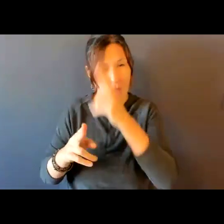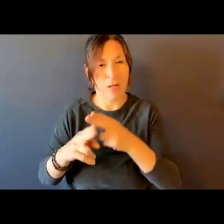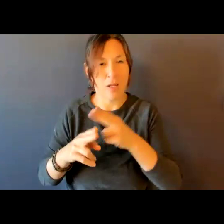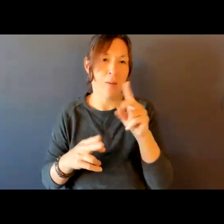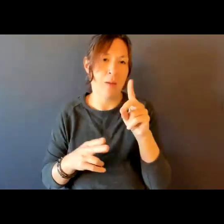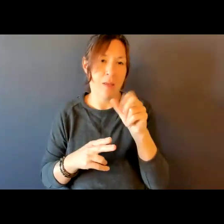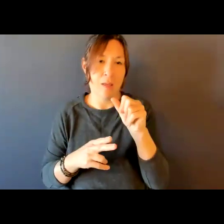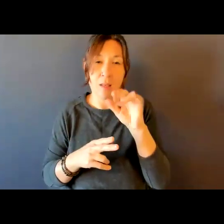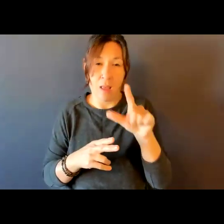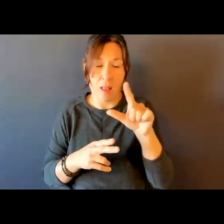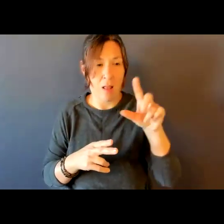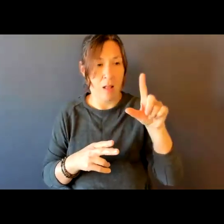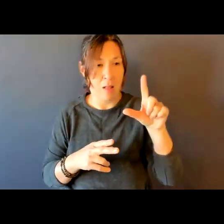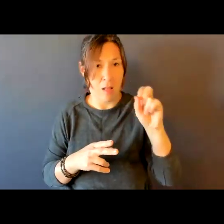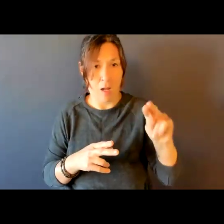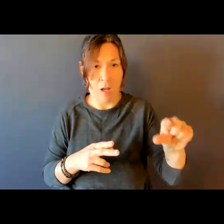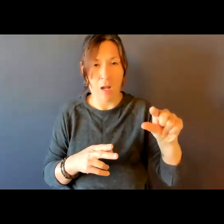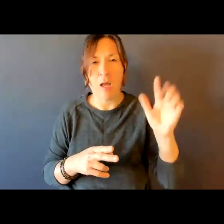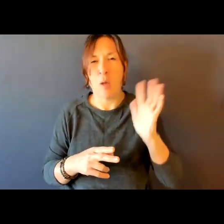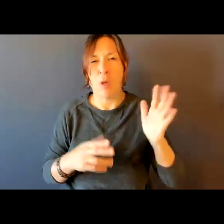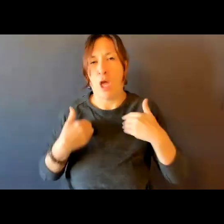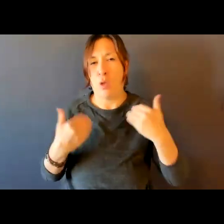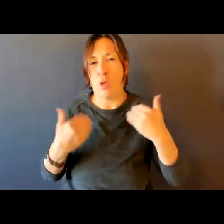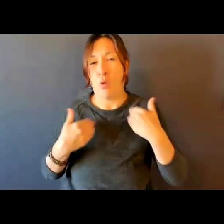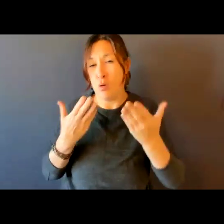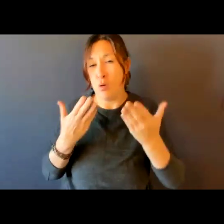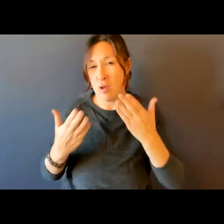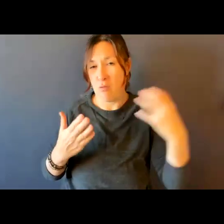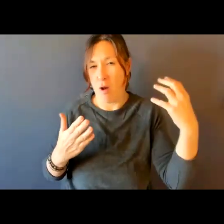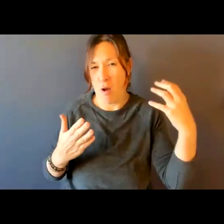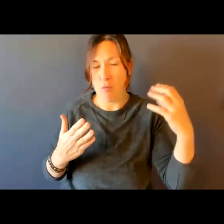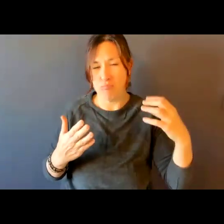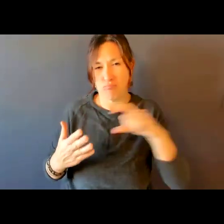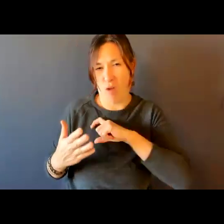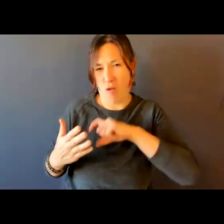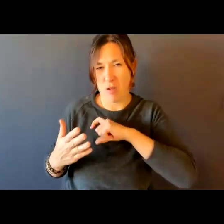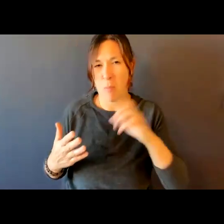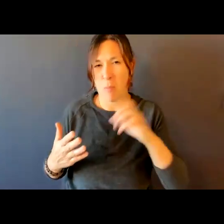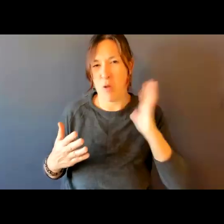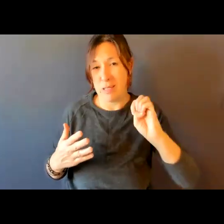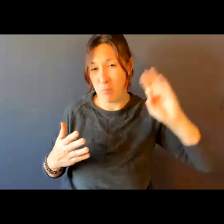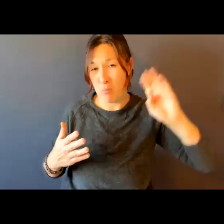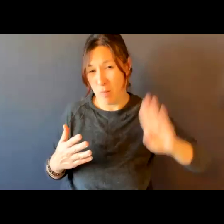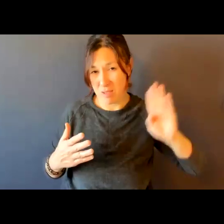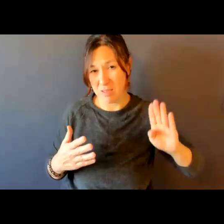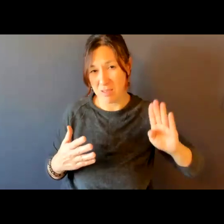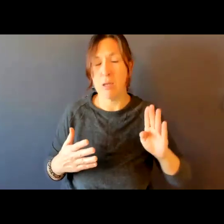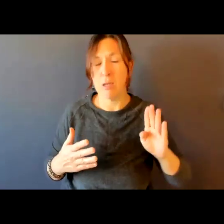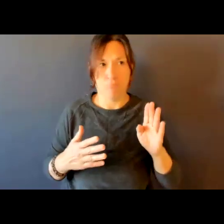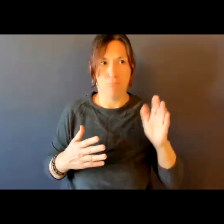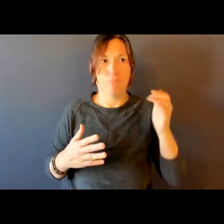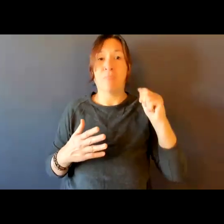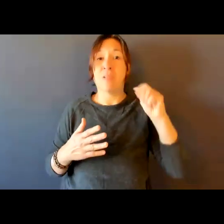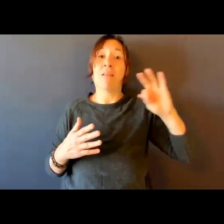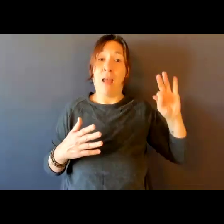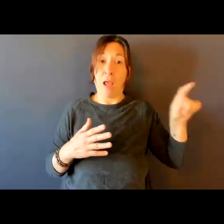as a youth service officer in East Boston, received the award in 1999 and encouraged